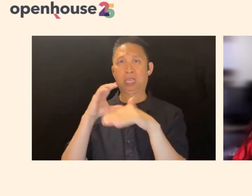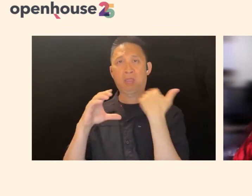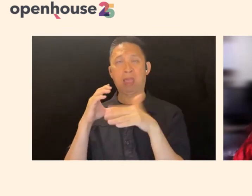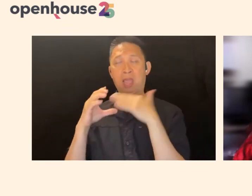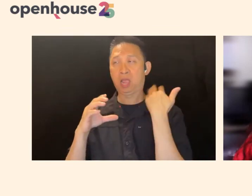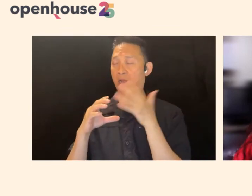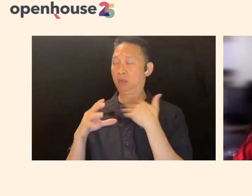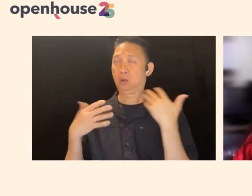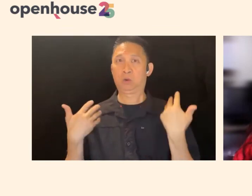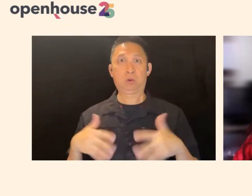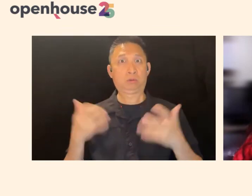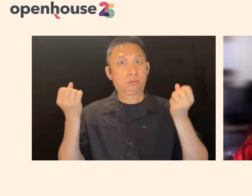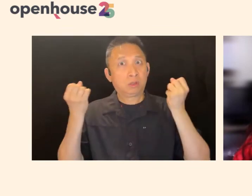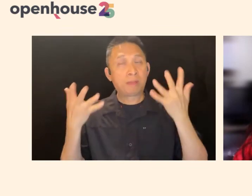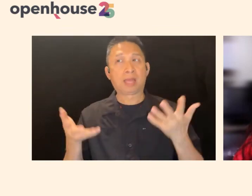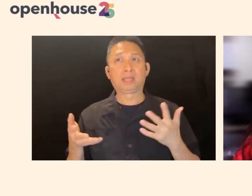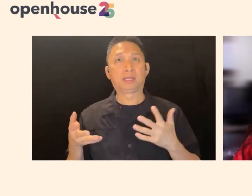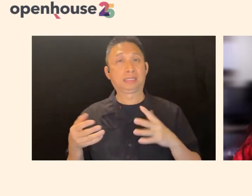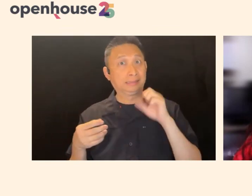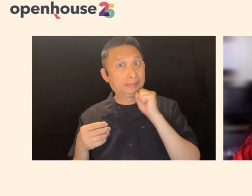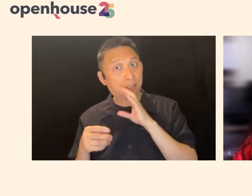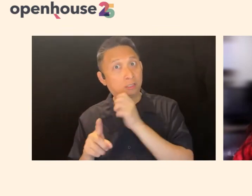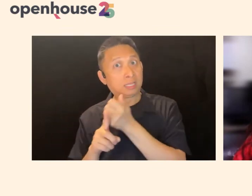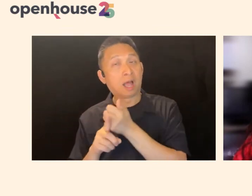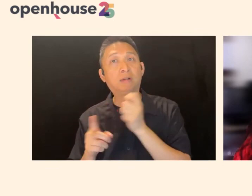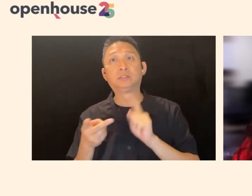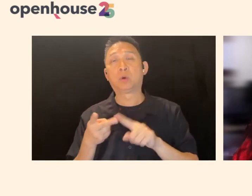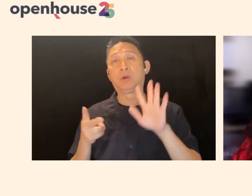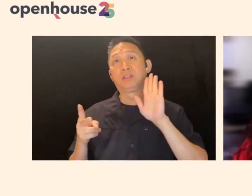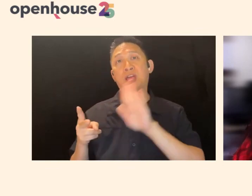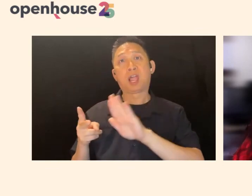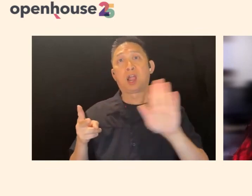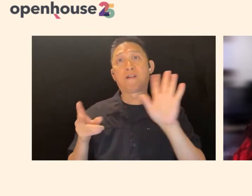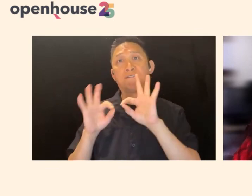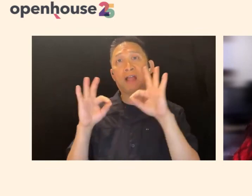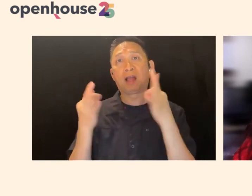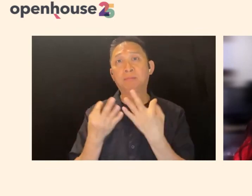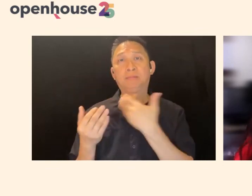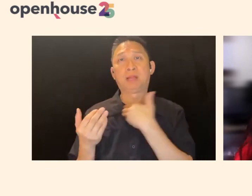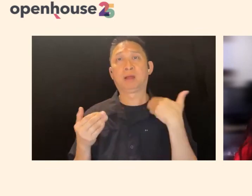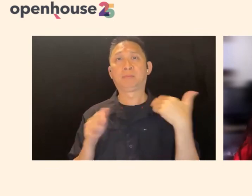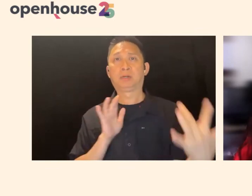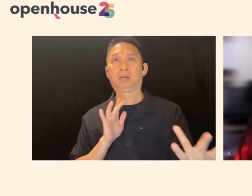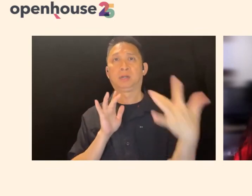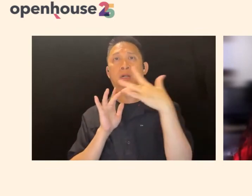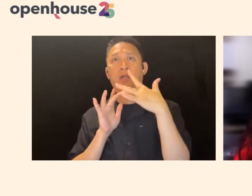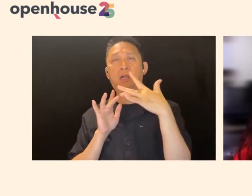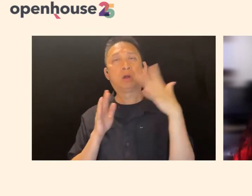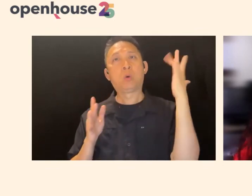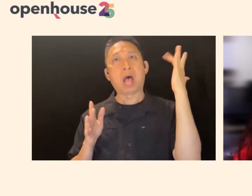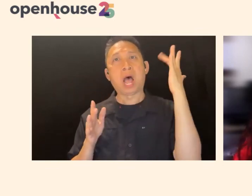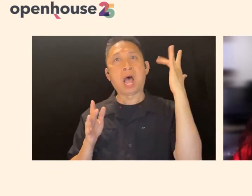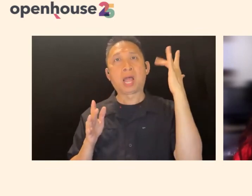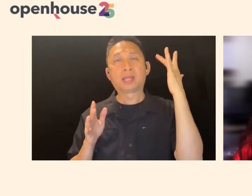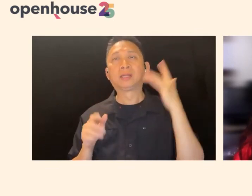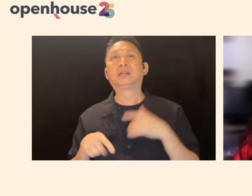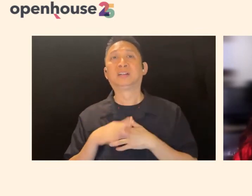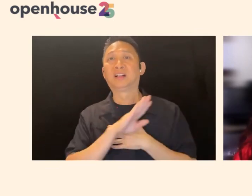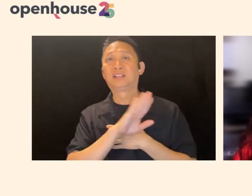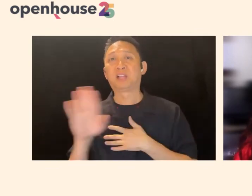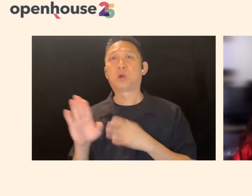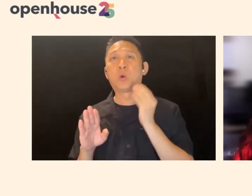seniors, families seeking refuge from other states that